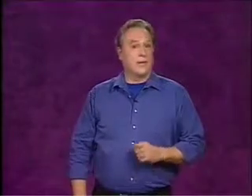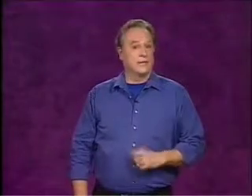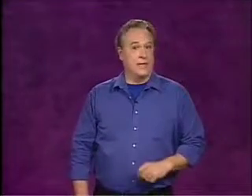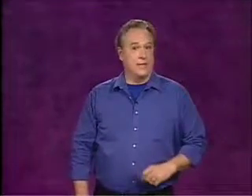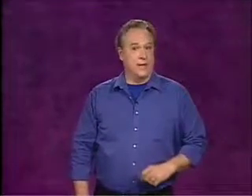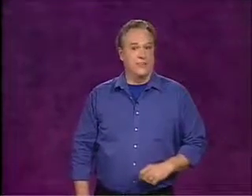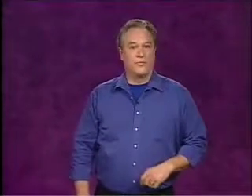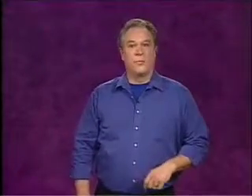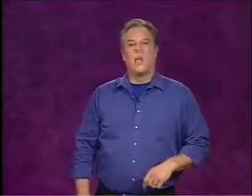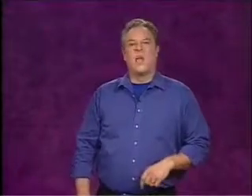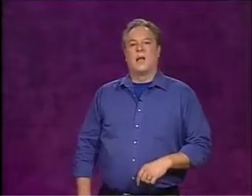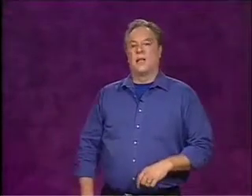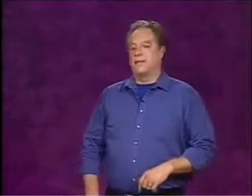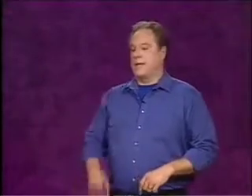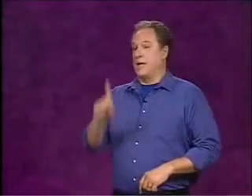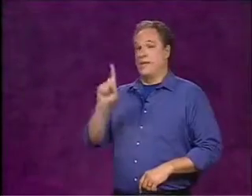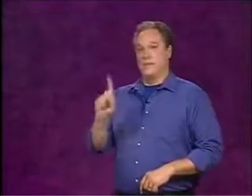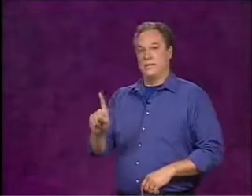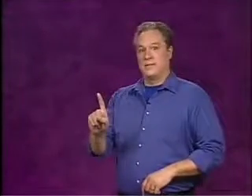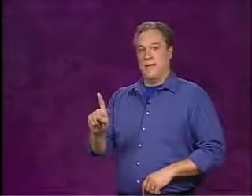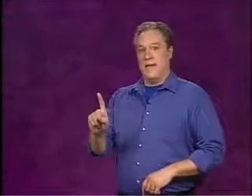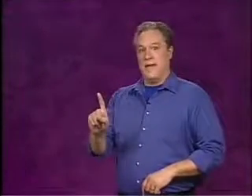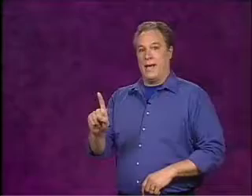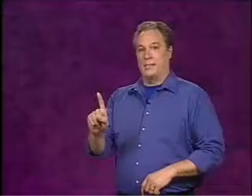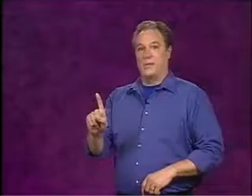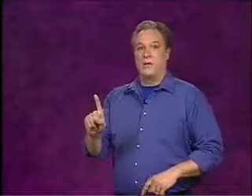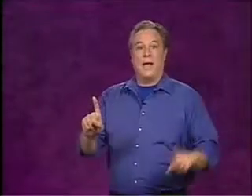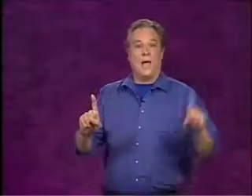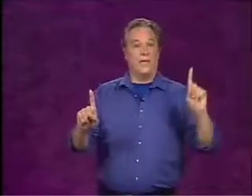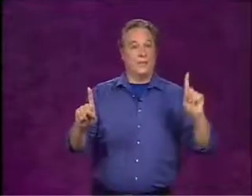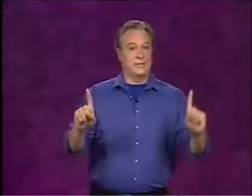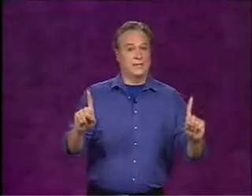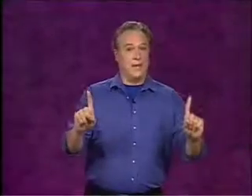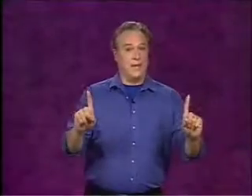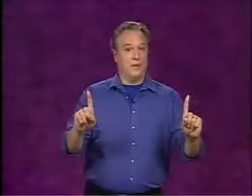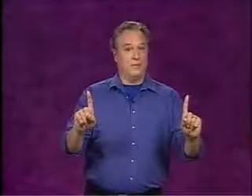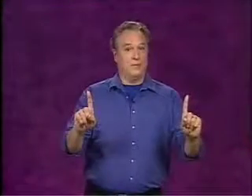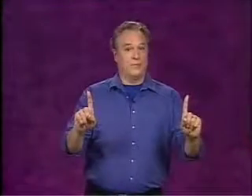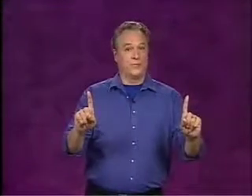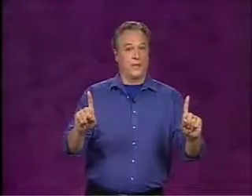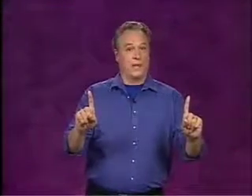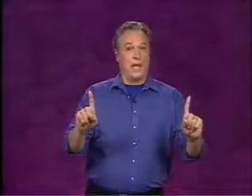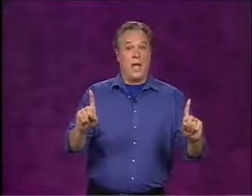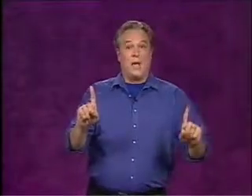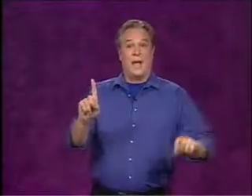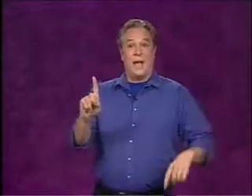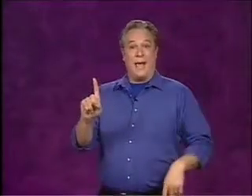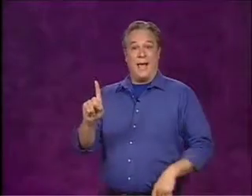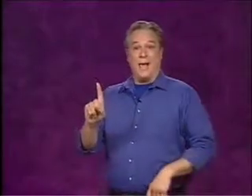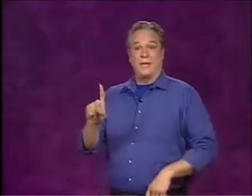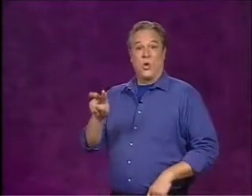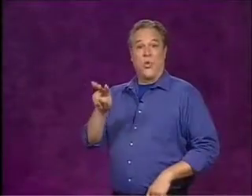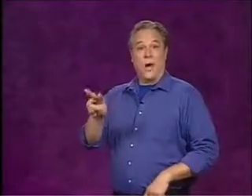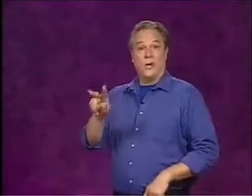see me. Let's say this is my aunt and this is my uncle. My aunt watched